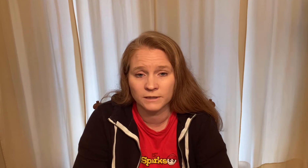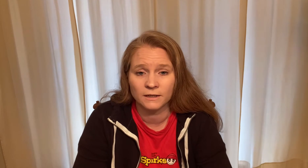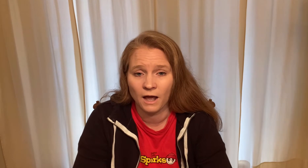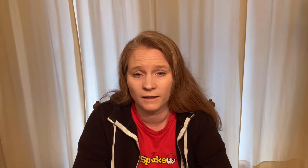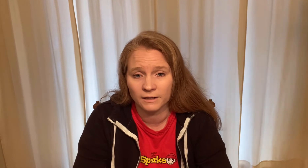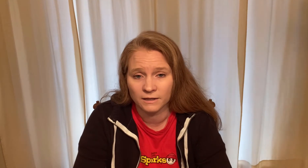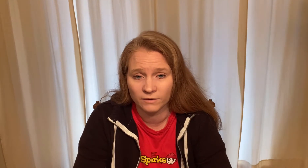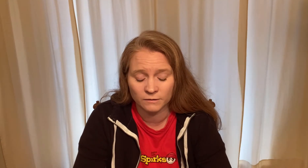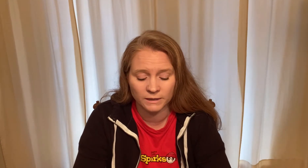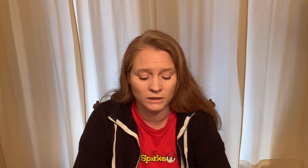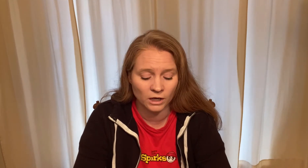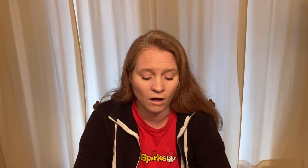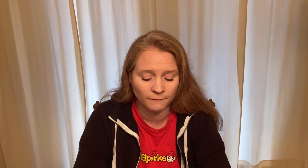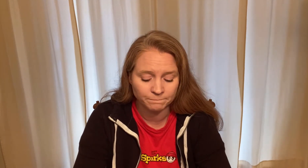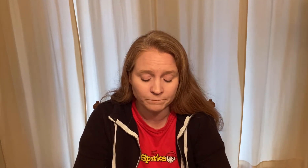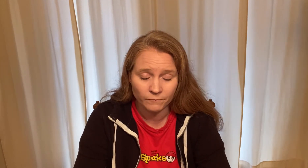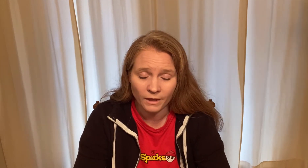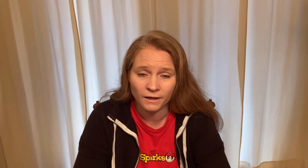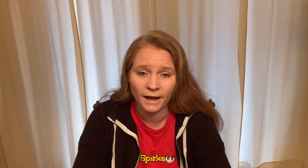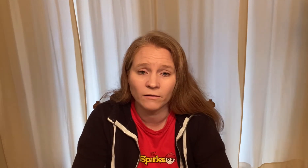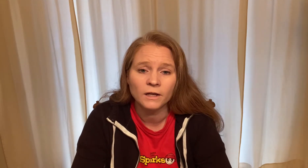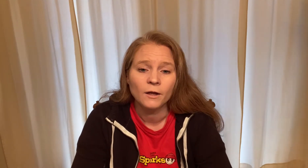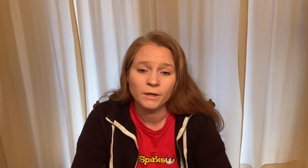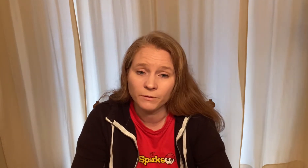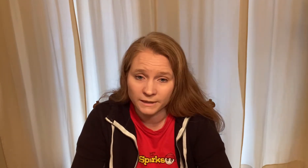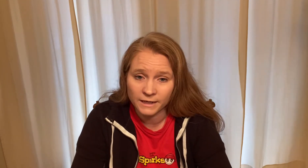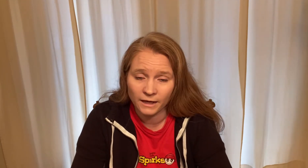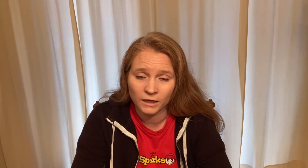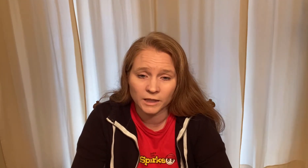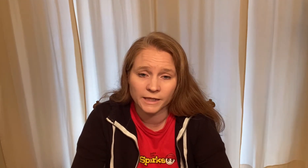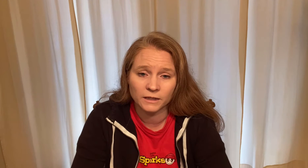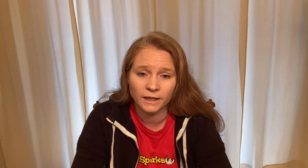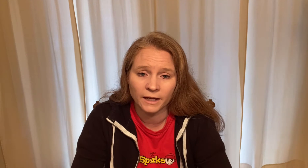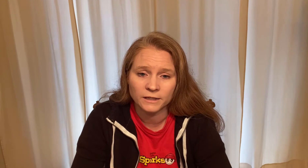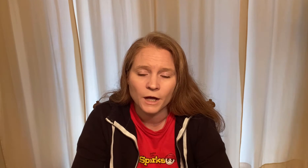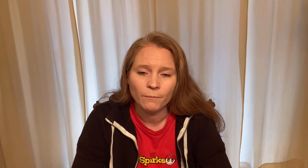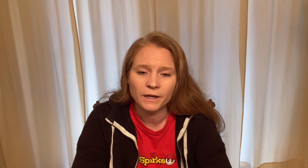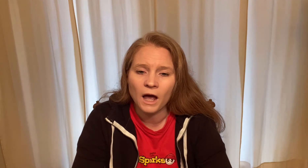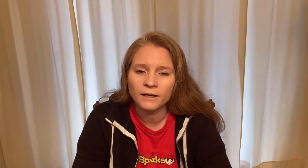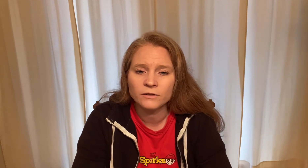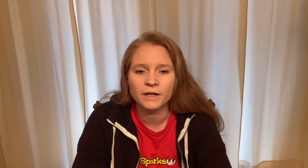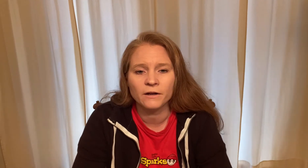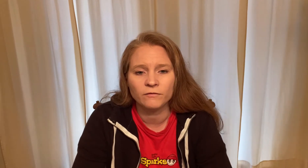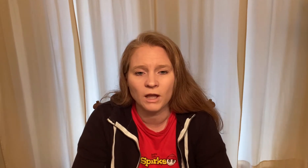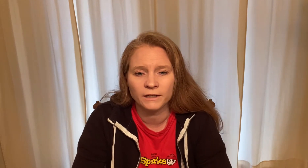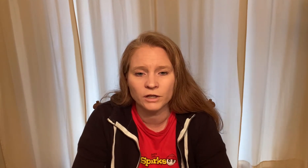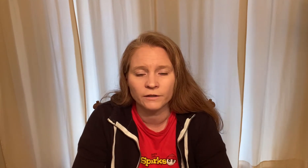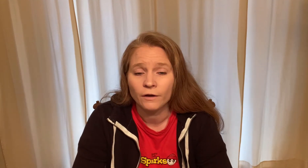not like to hear this message at all. Now, people did get hungry in the land, but God took care of Elijah.